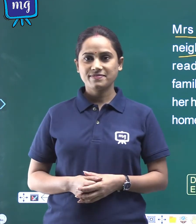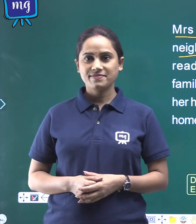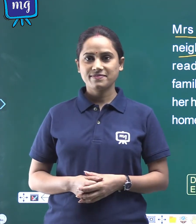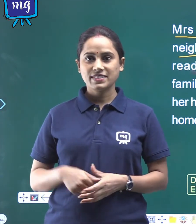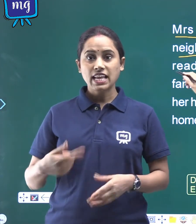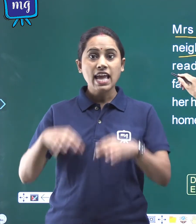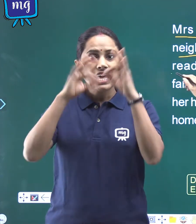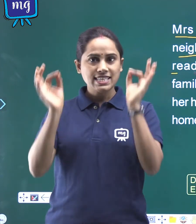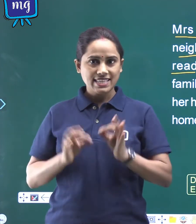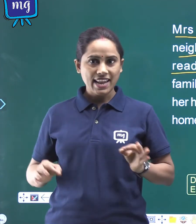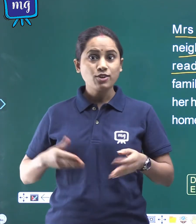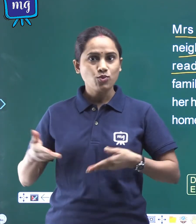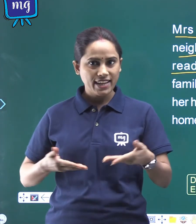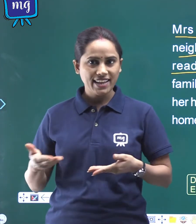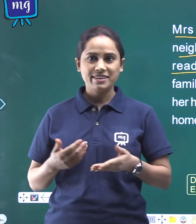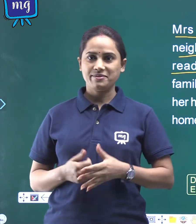is ready to deal